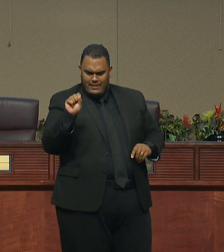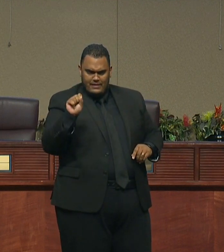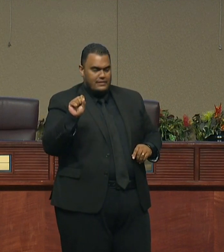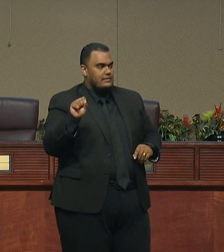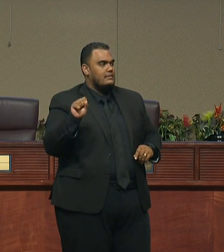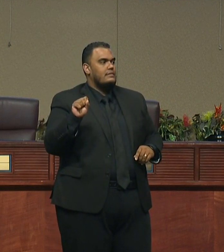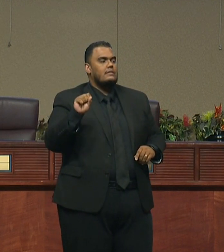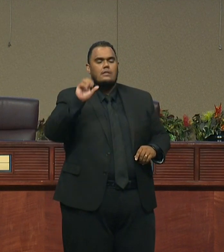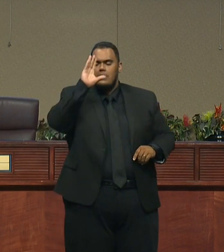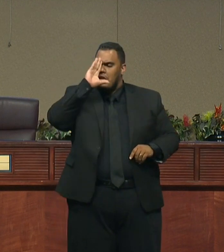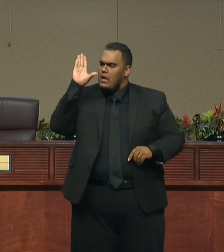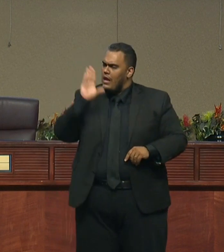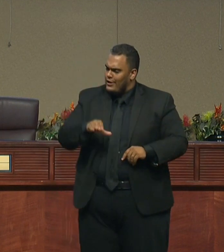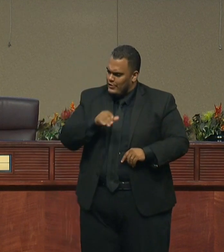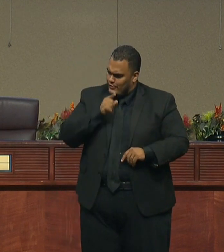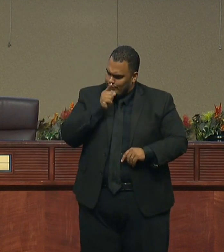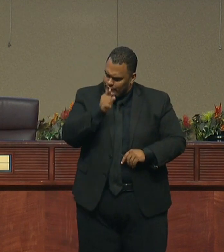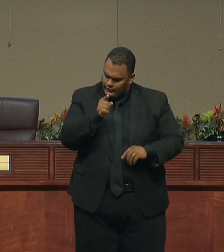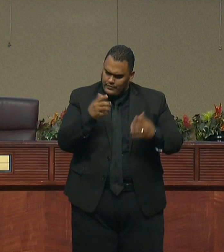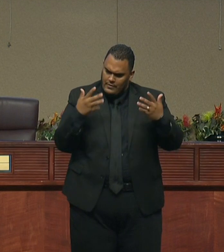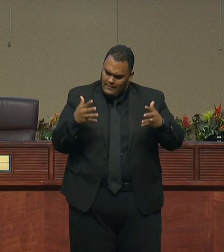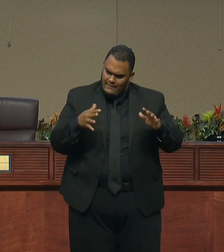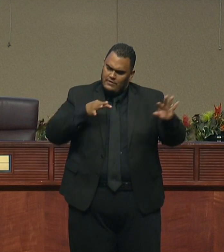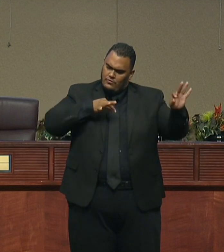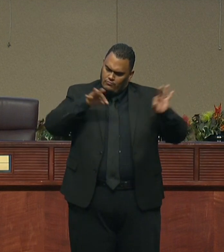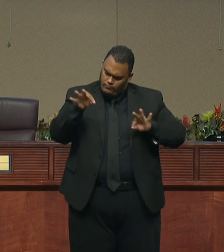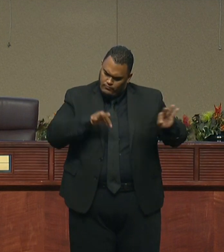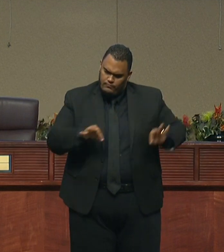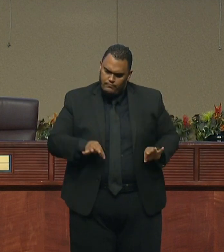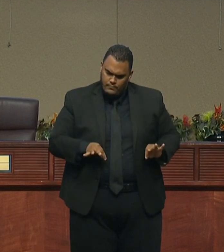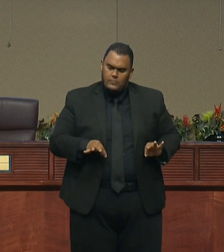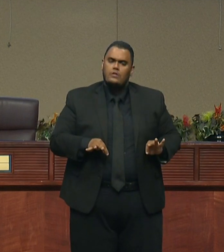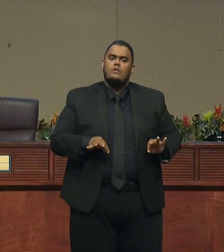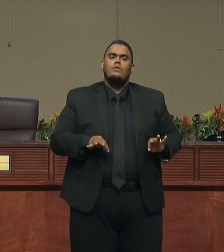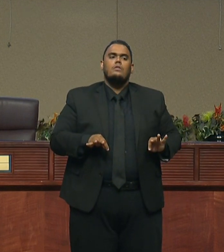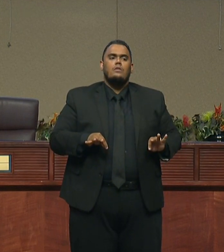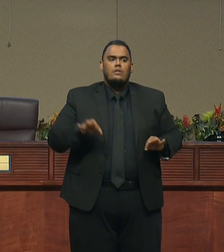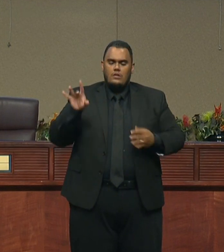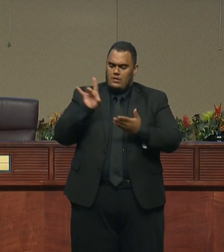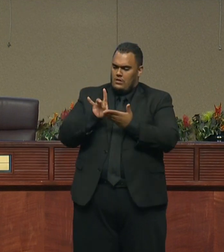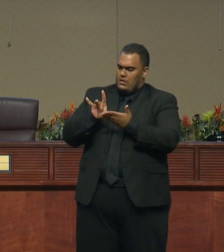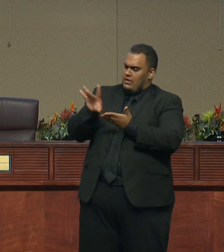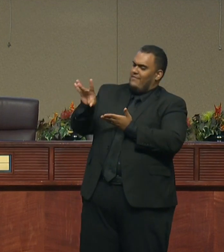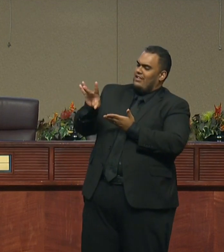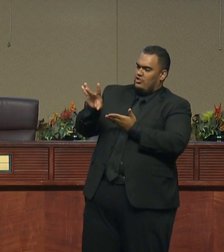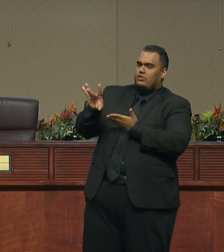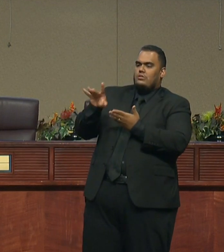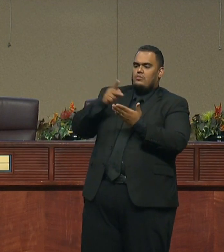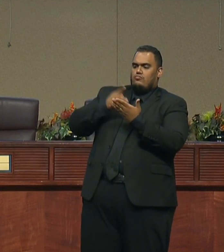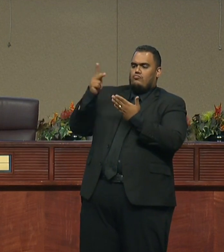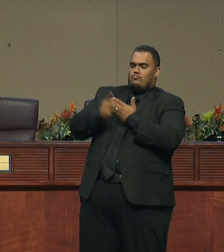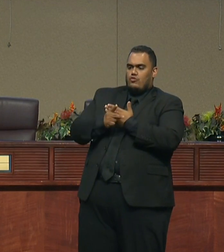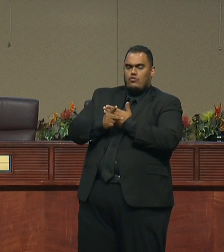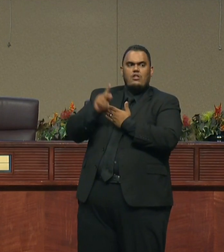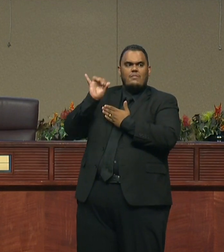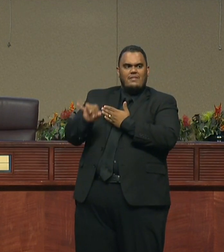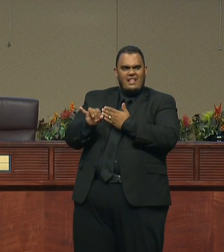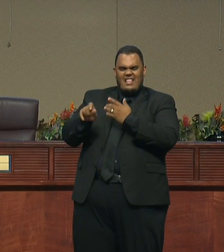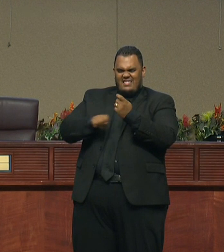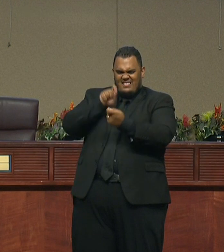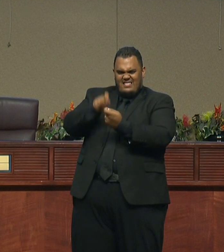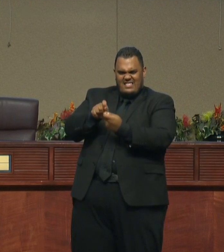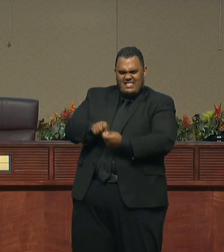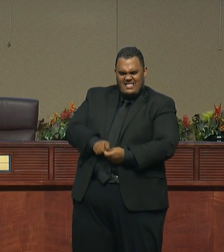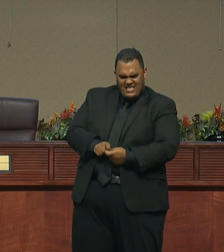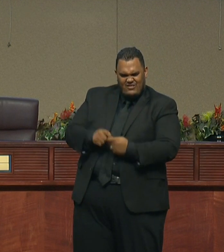I know you mentioned that the eviction diversion program, the details were being worked out. In